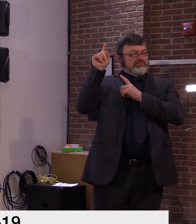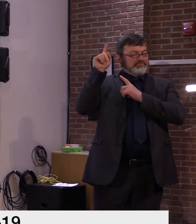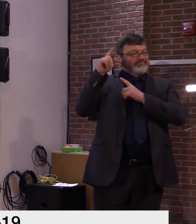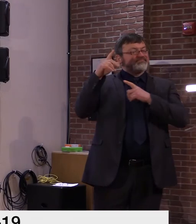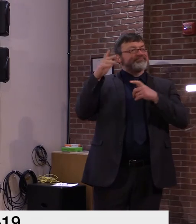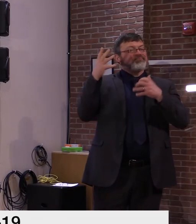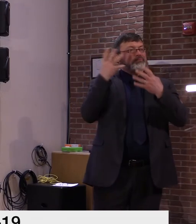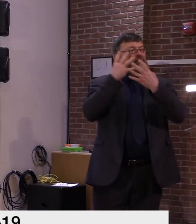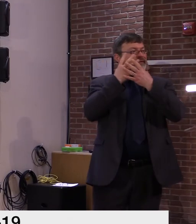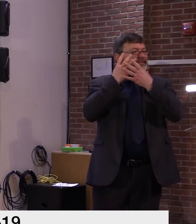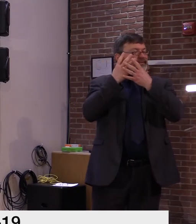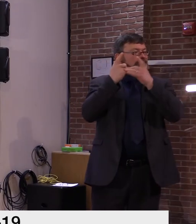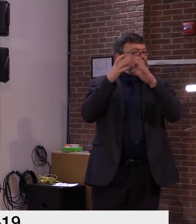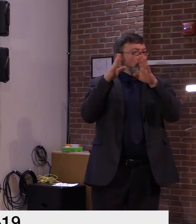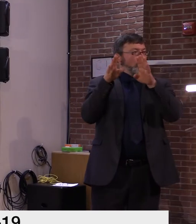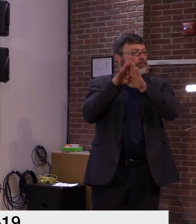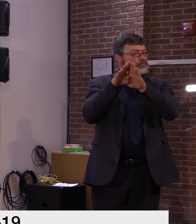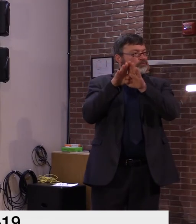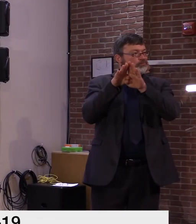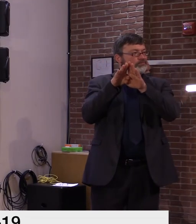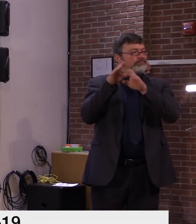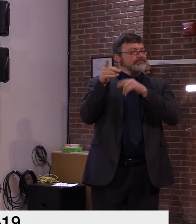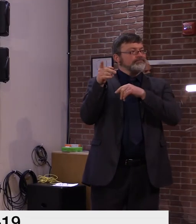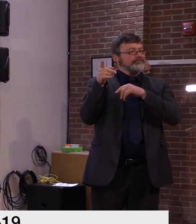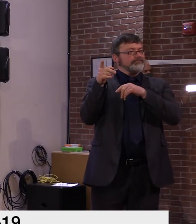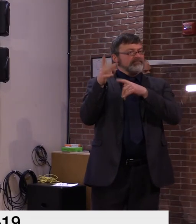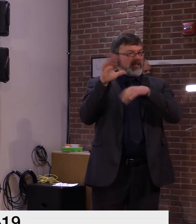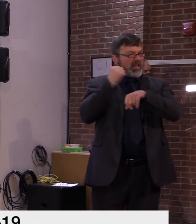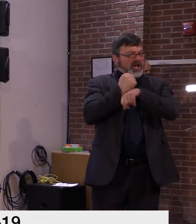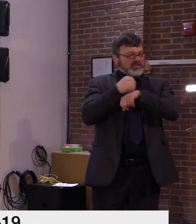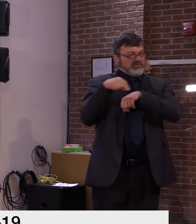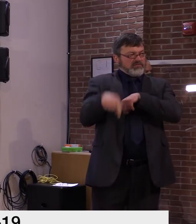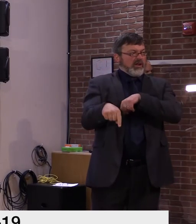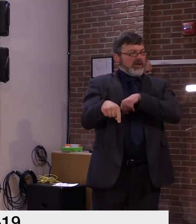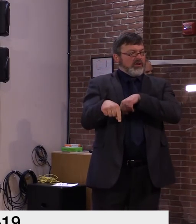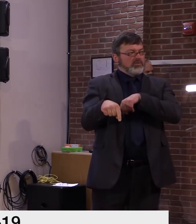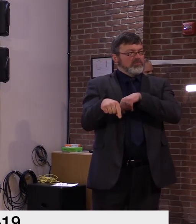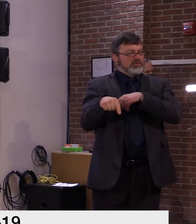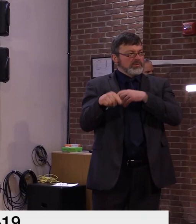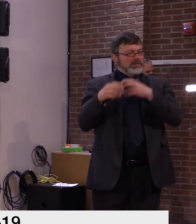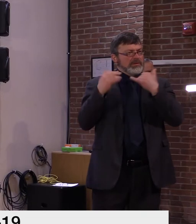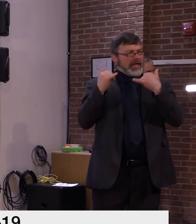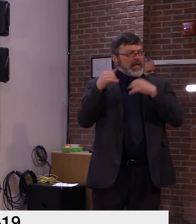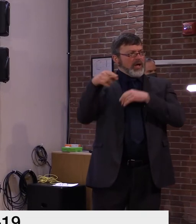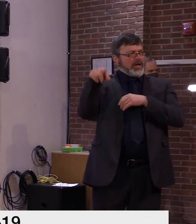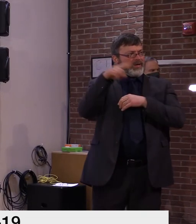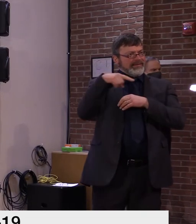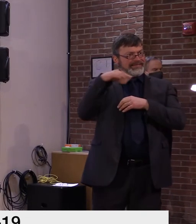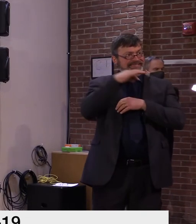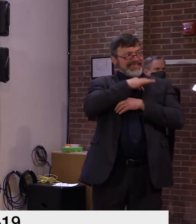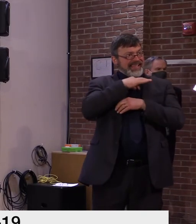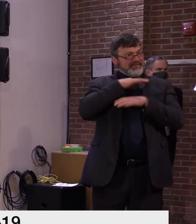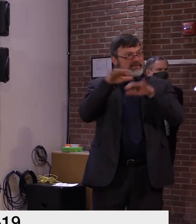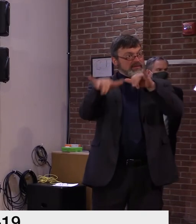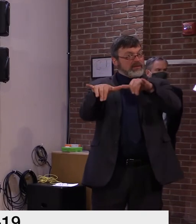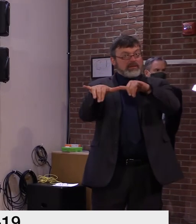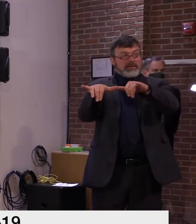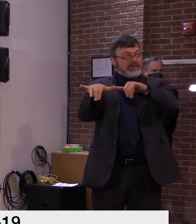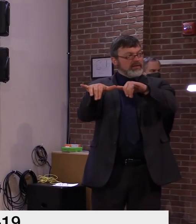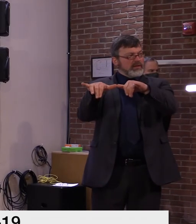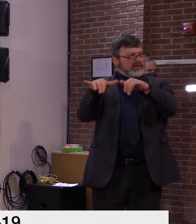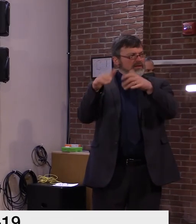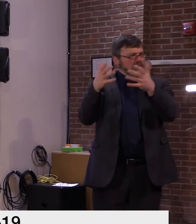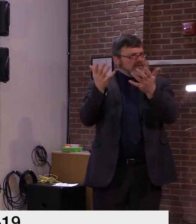means. And what about the staff who works there? Are they also in lockdown, and what's to prevent them from going out